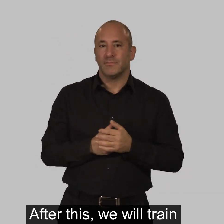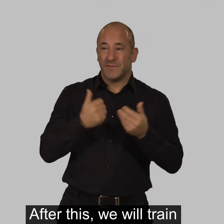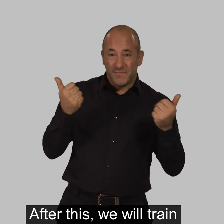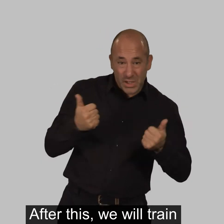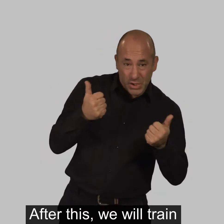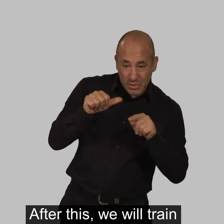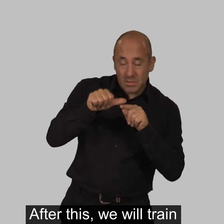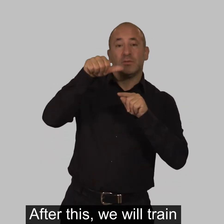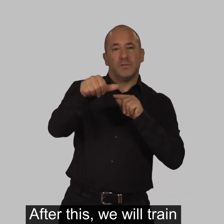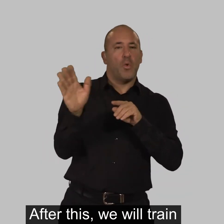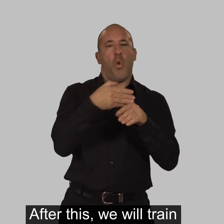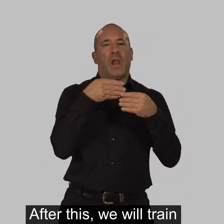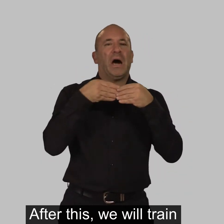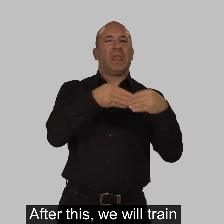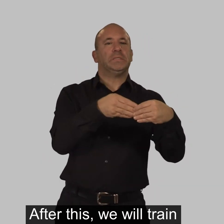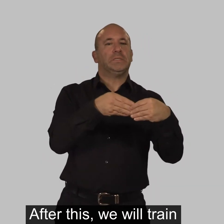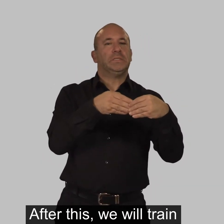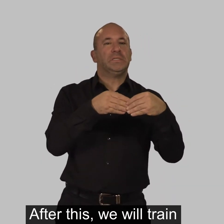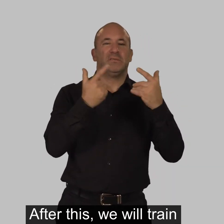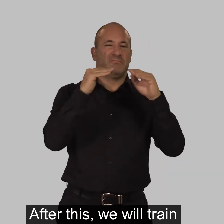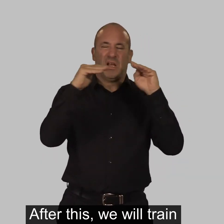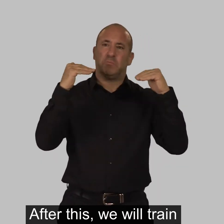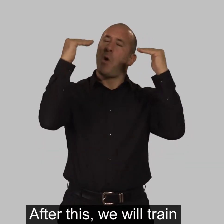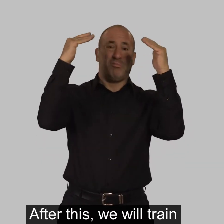After this, we will train leaders at all levels.